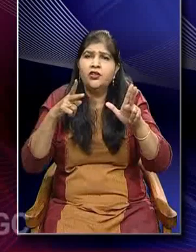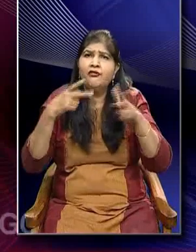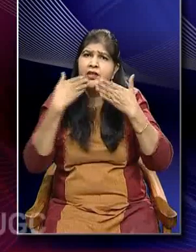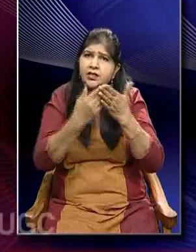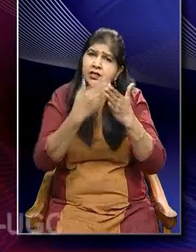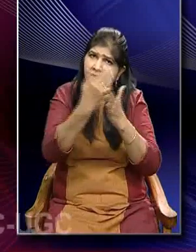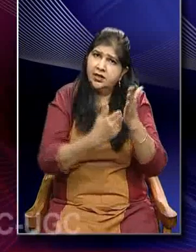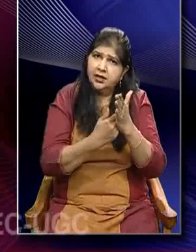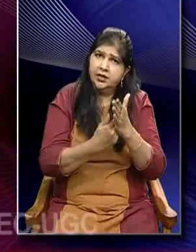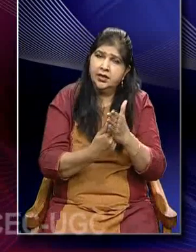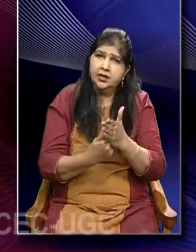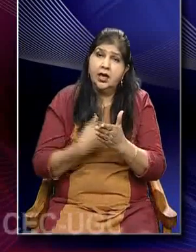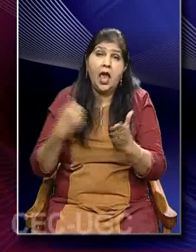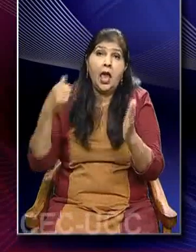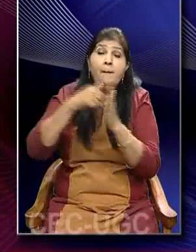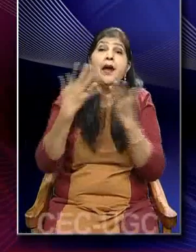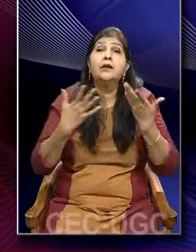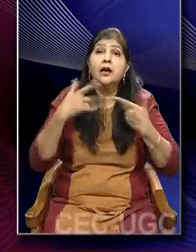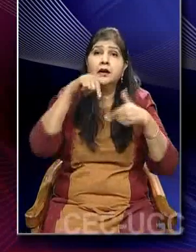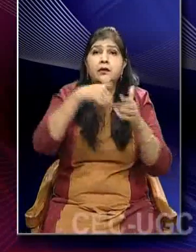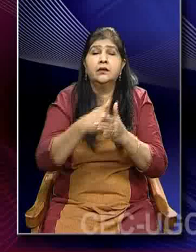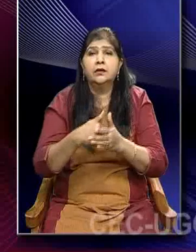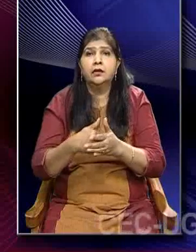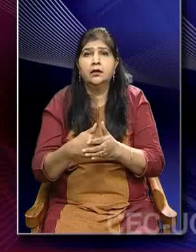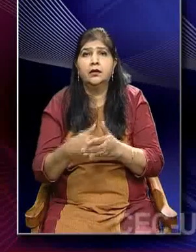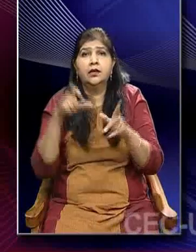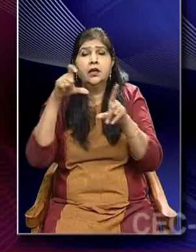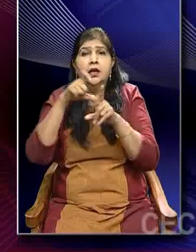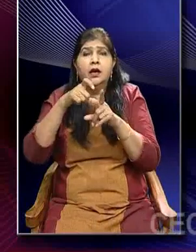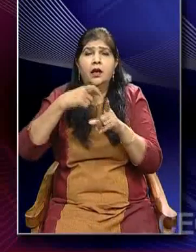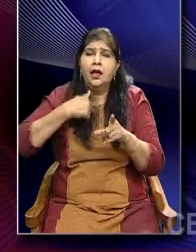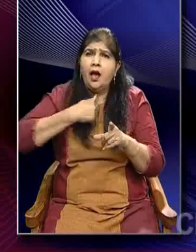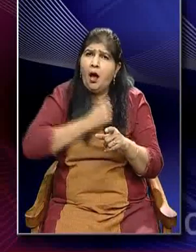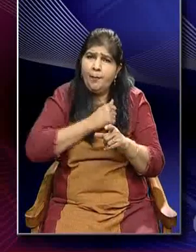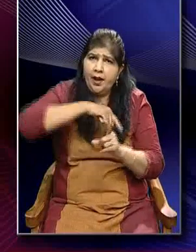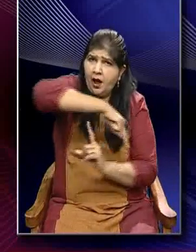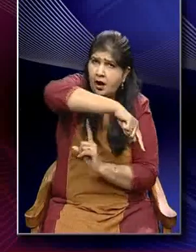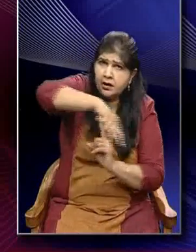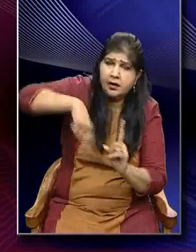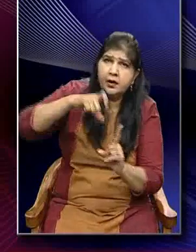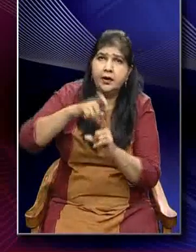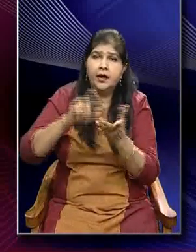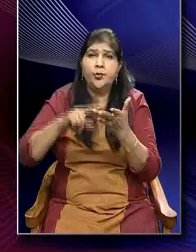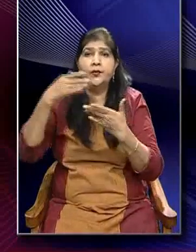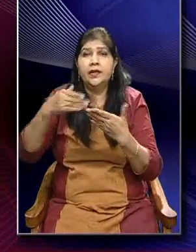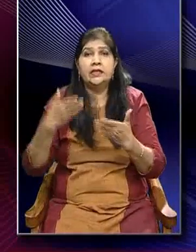differential impact on demographics. It has led